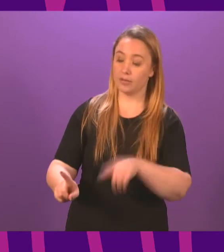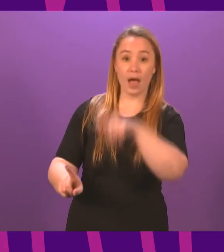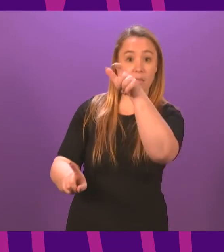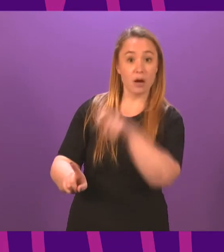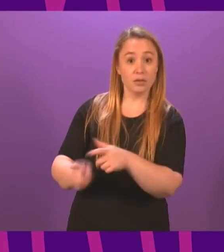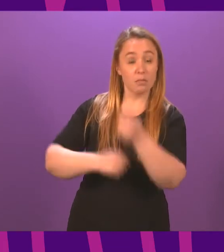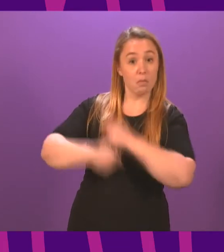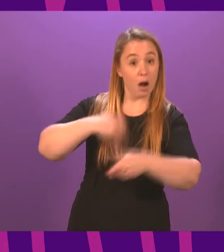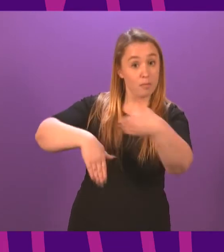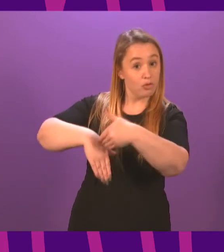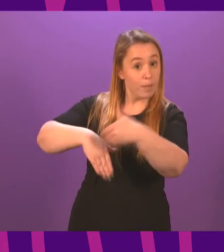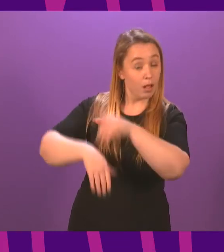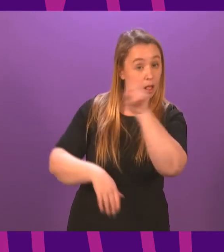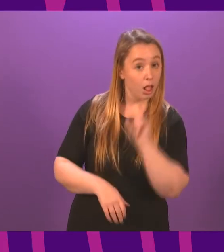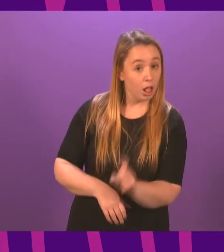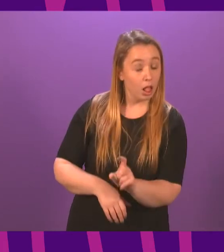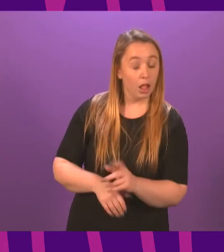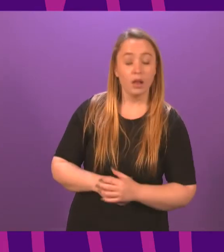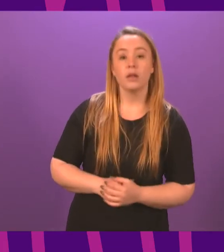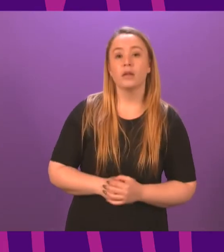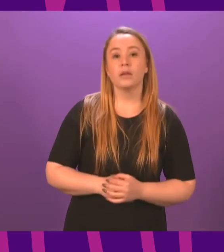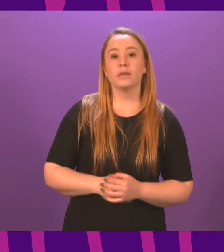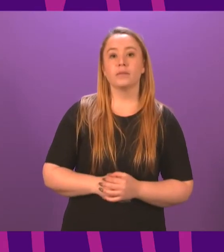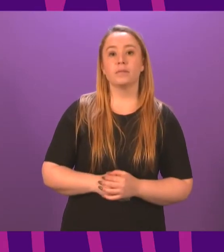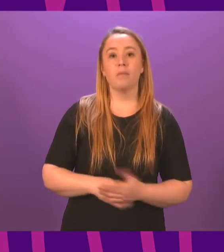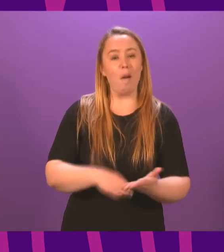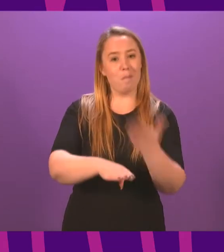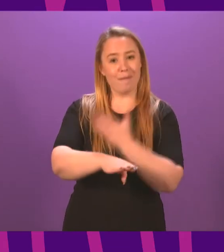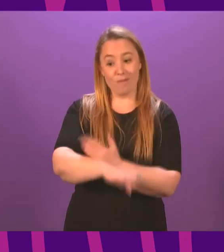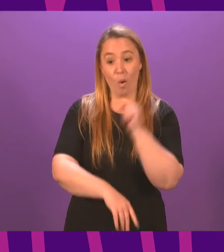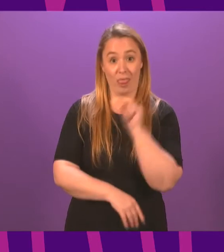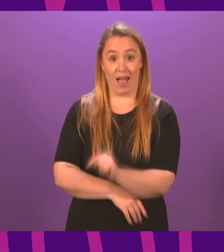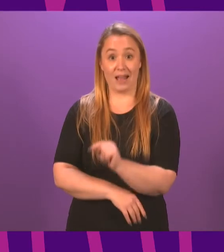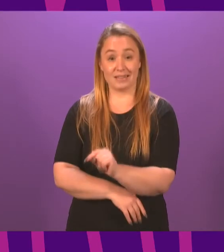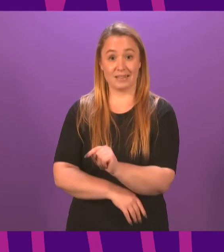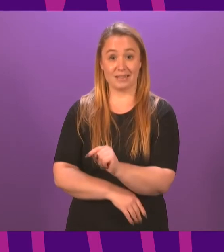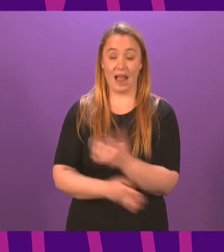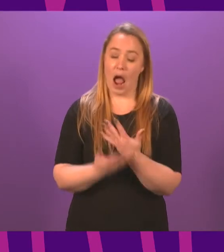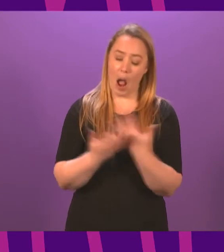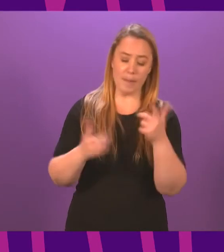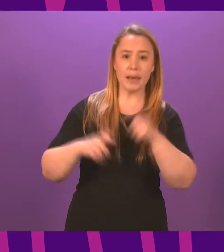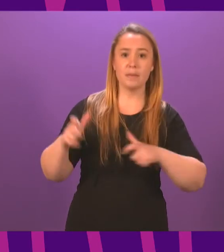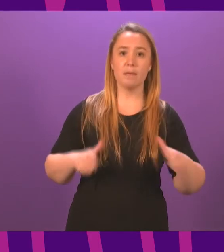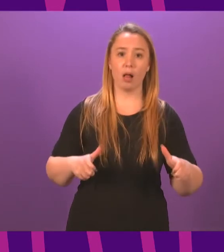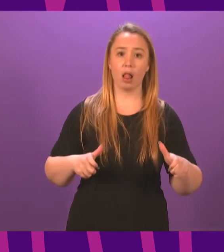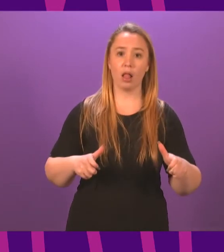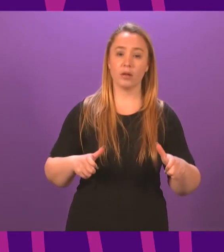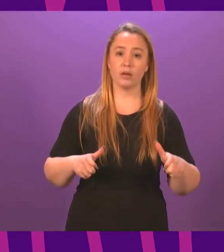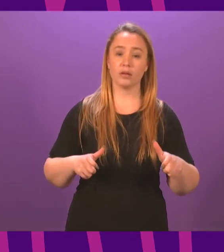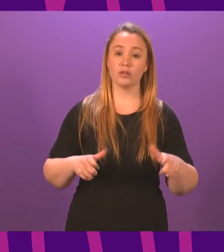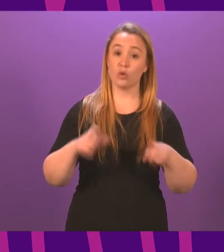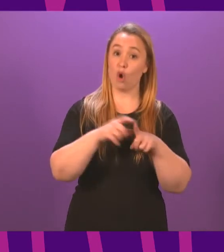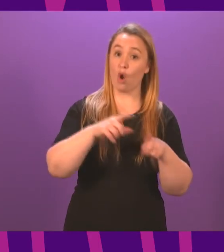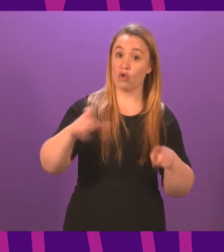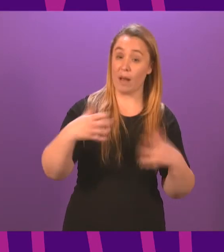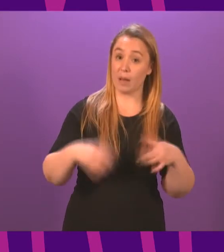be criminalised. Yet, before even getting to that point, how many people, especially those, as Donald Cameron said